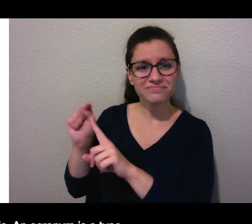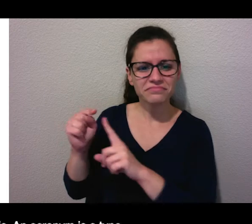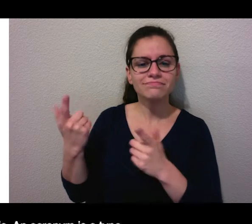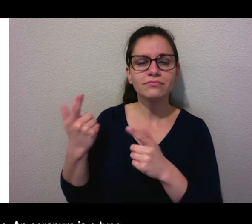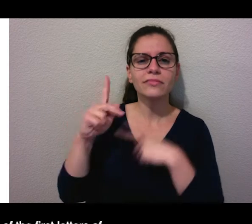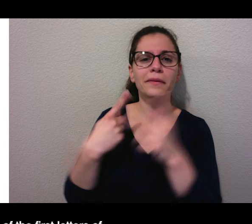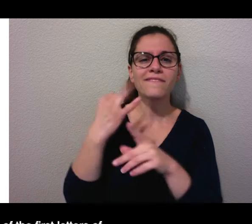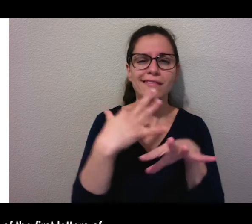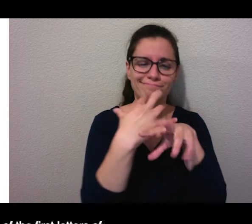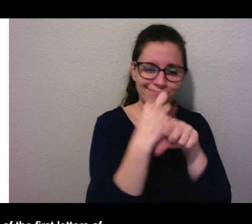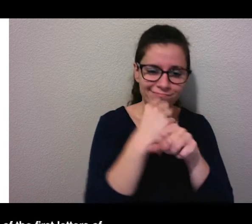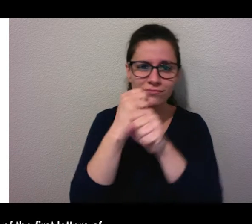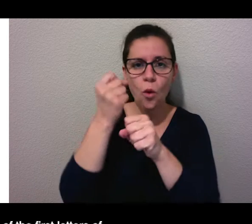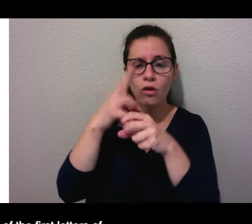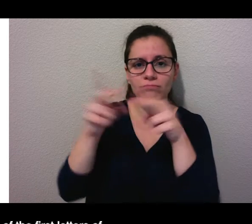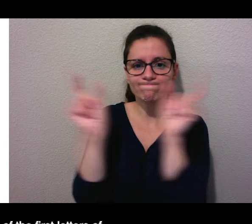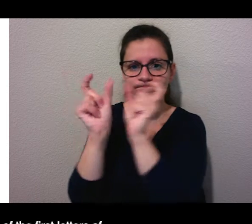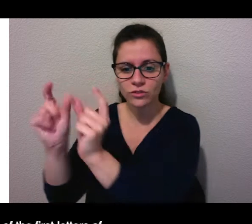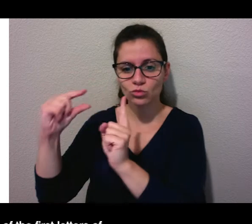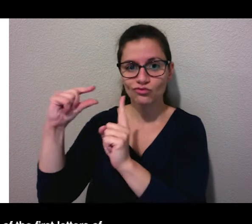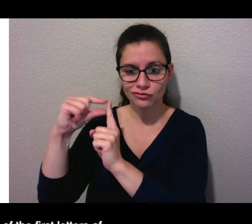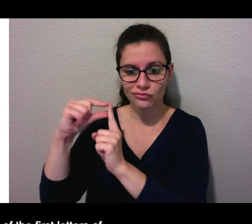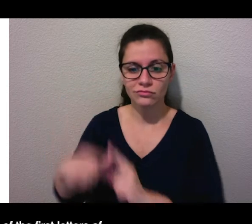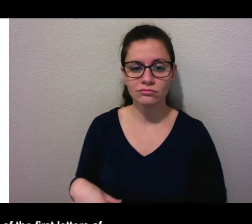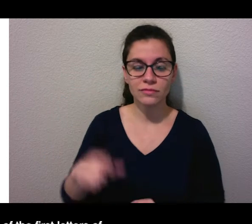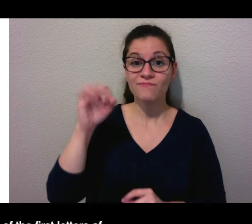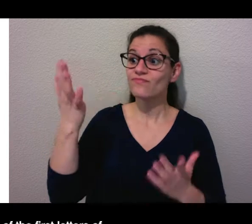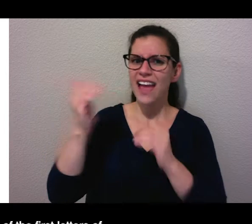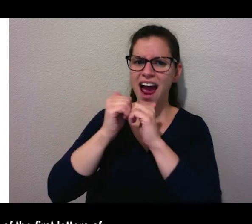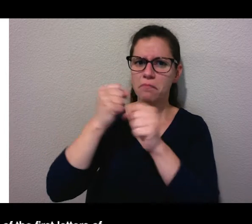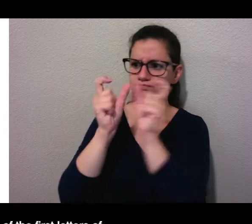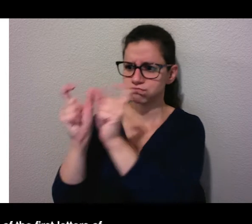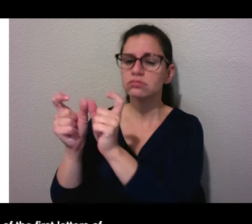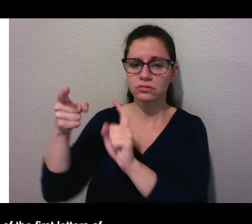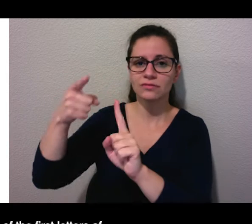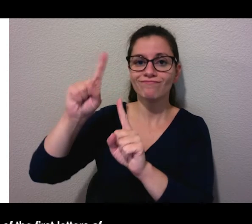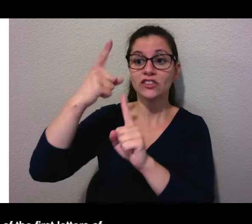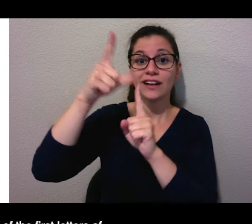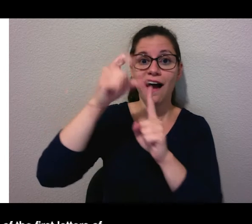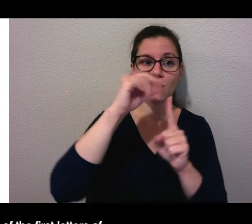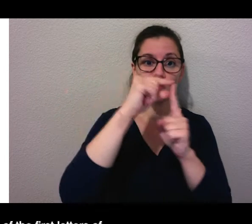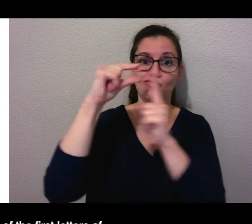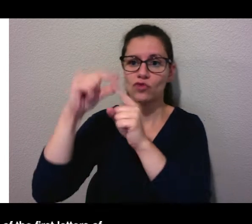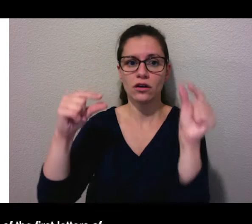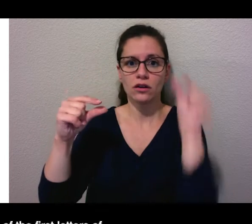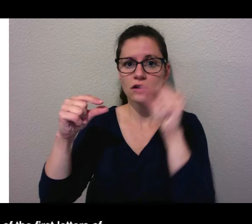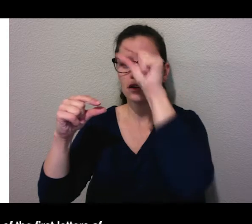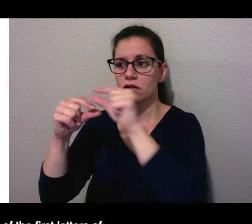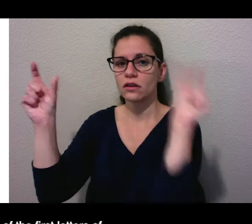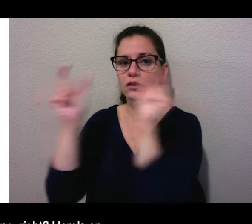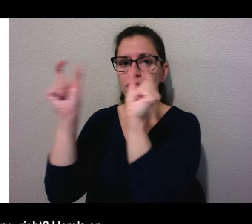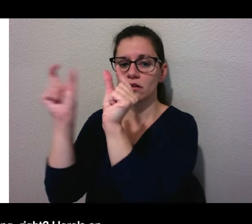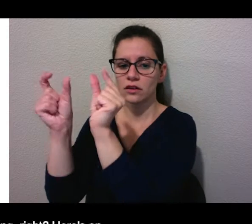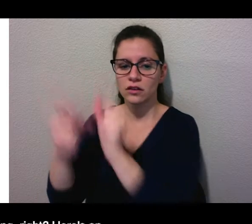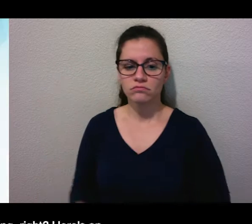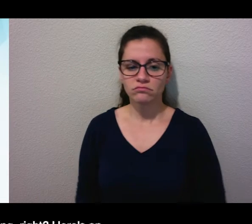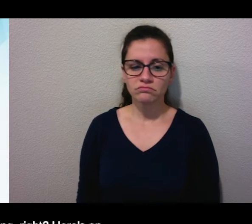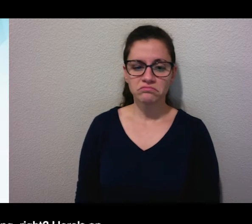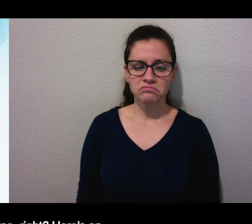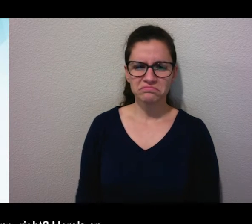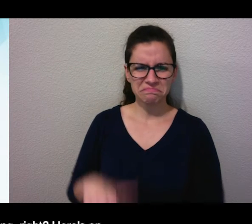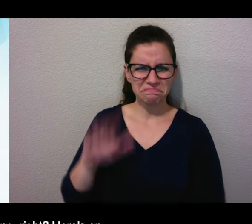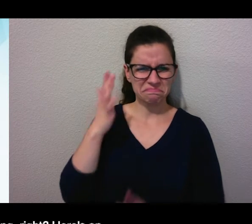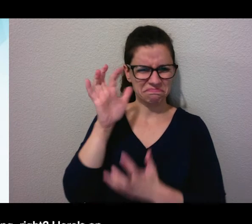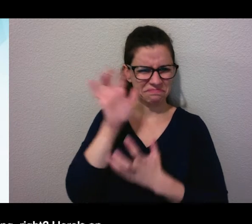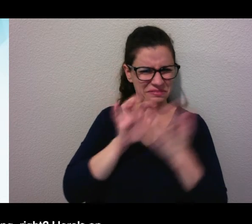of abbreviation or shortened version word made up of the first letters of each word in a phrase or name. That